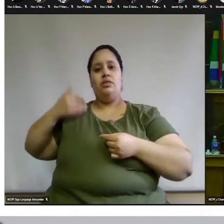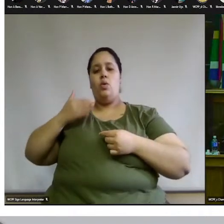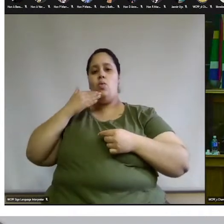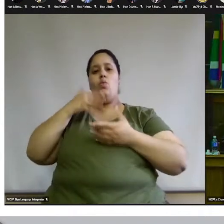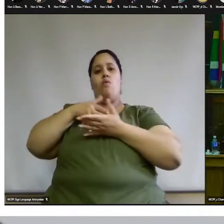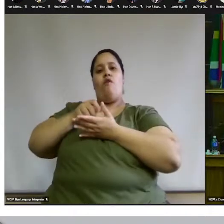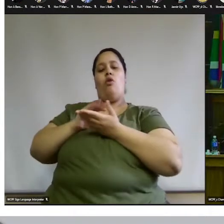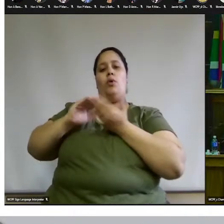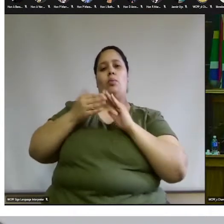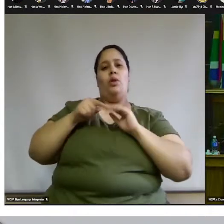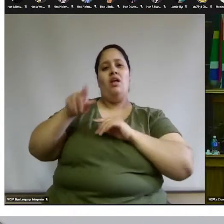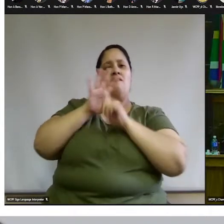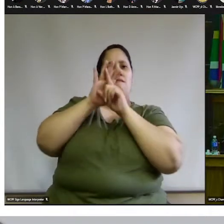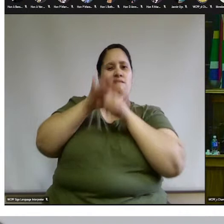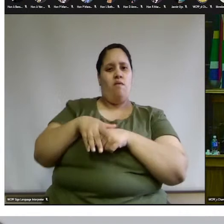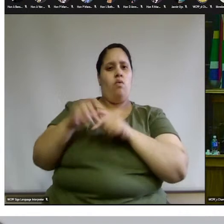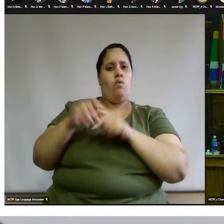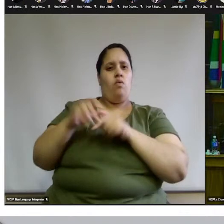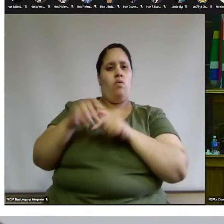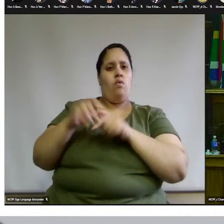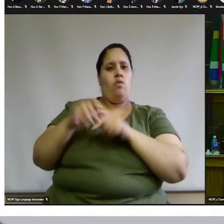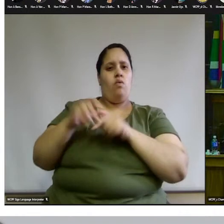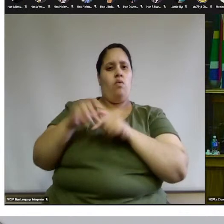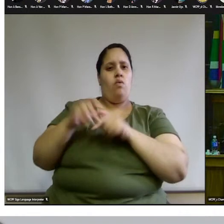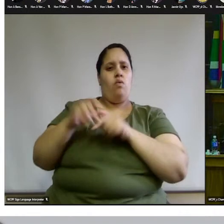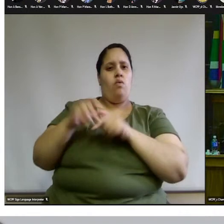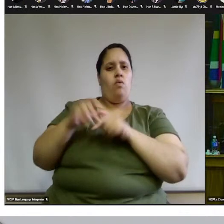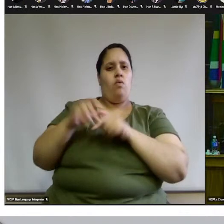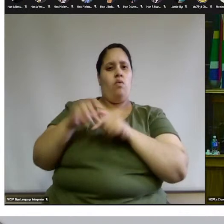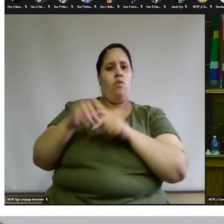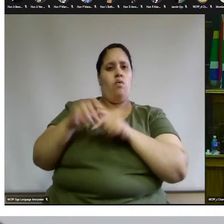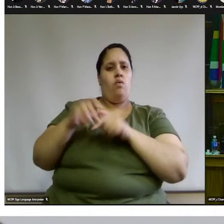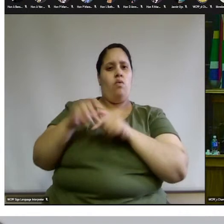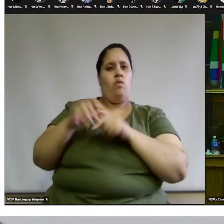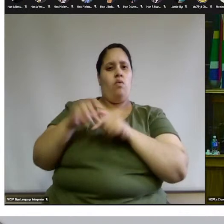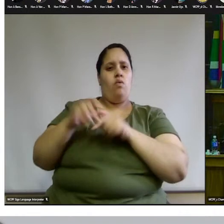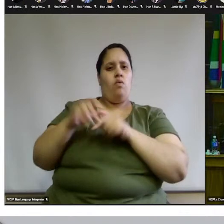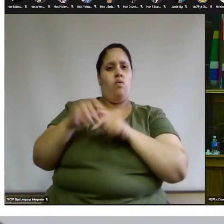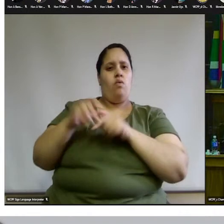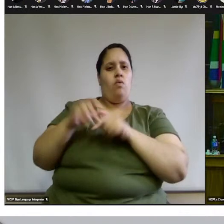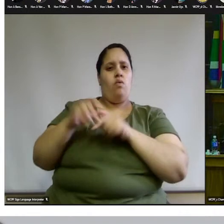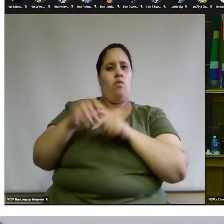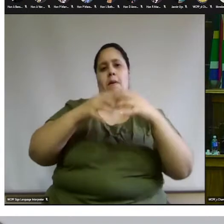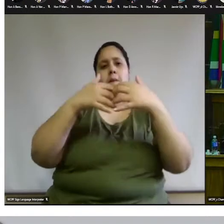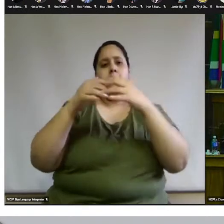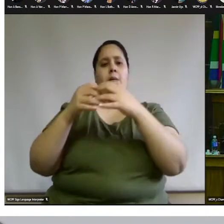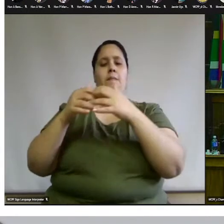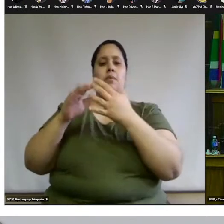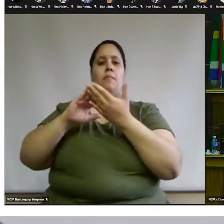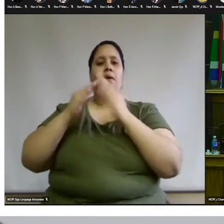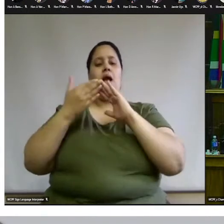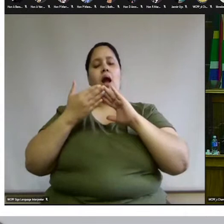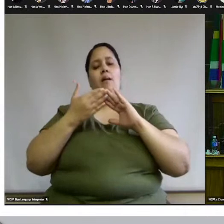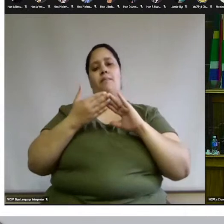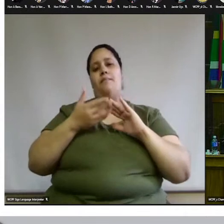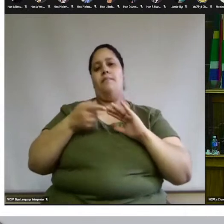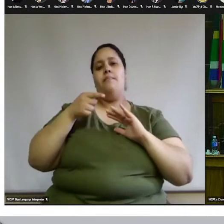are forced to continue with resistance campaigns against historical sites being turned into